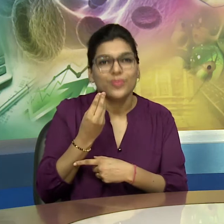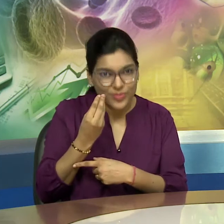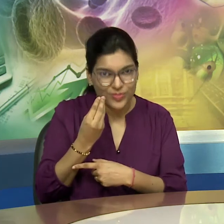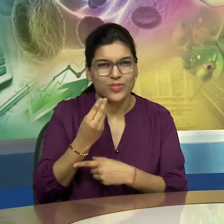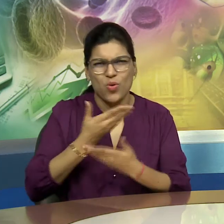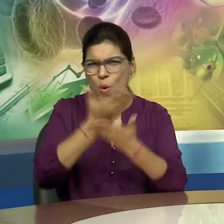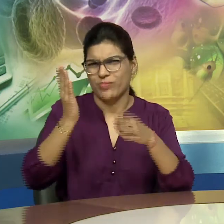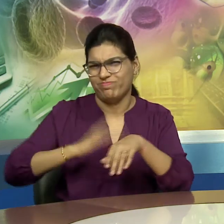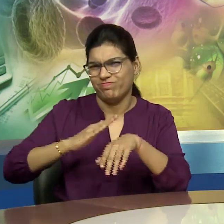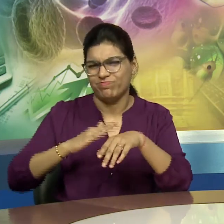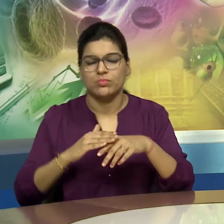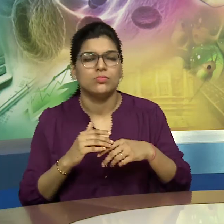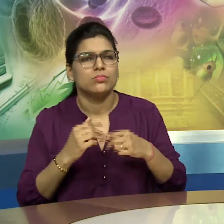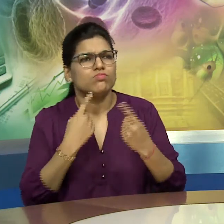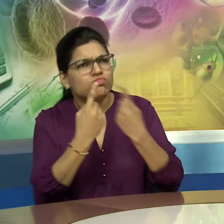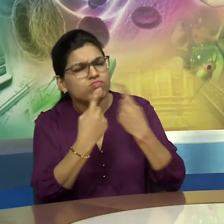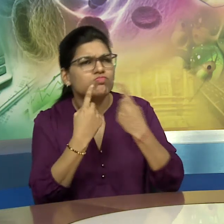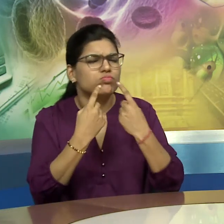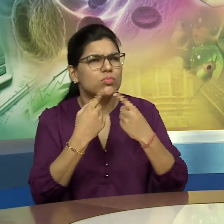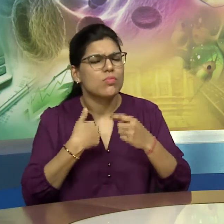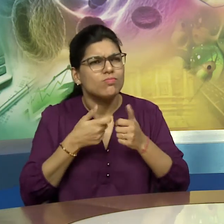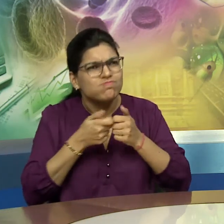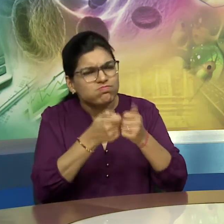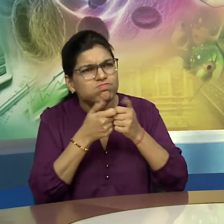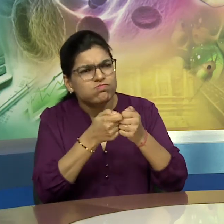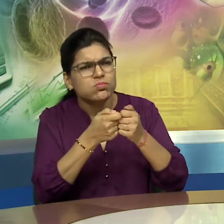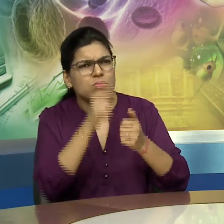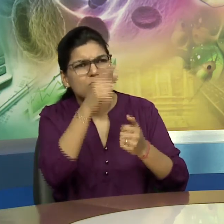It is only I played football last night. Last night is in the last.